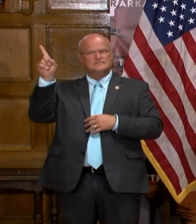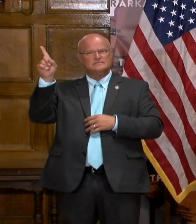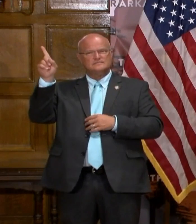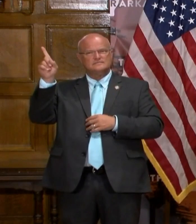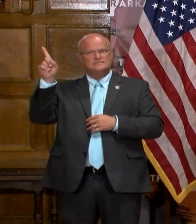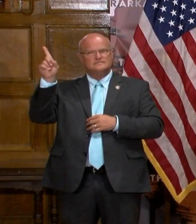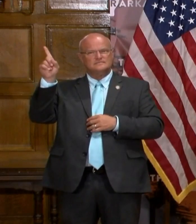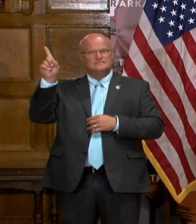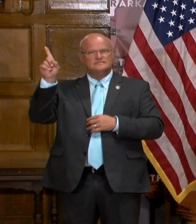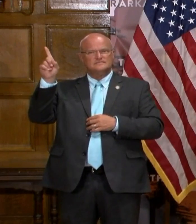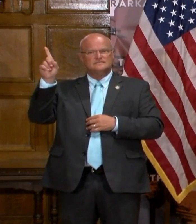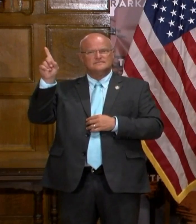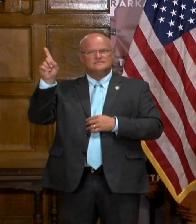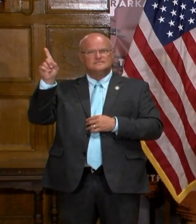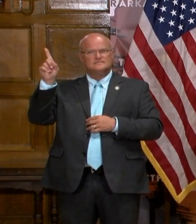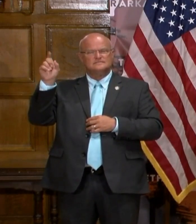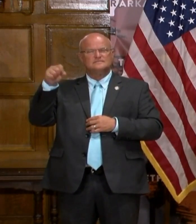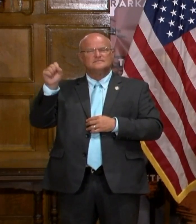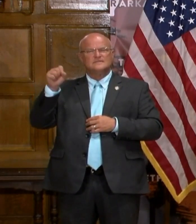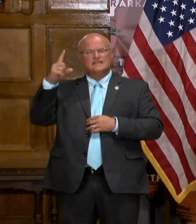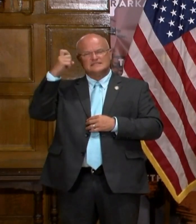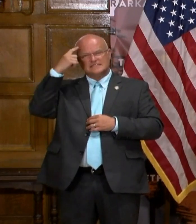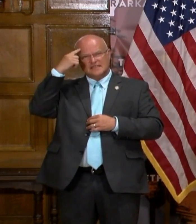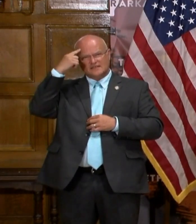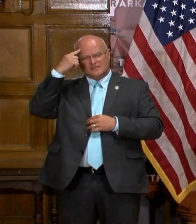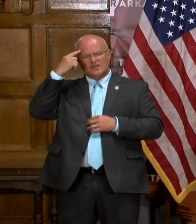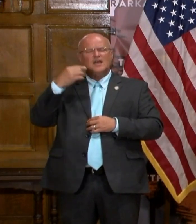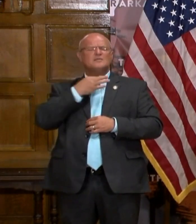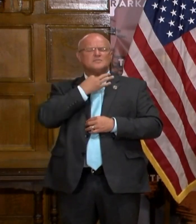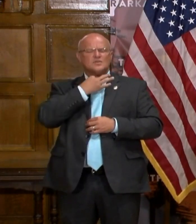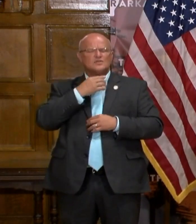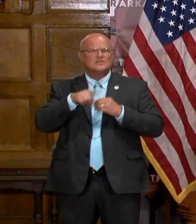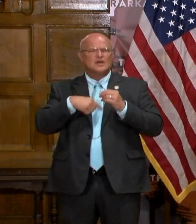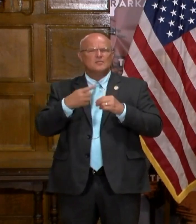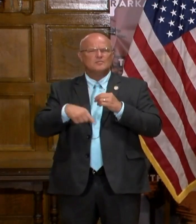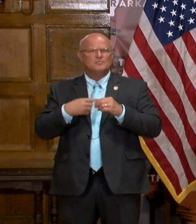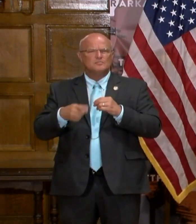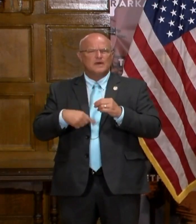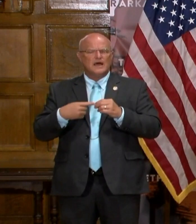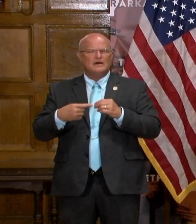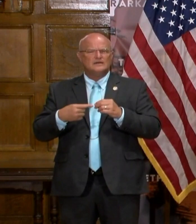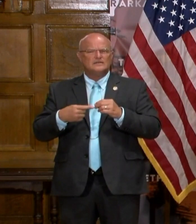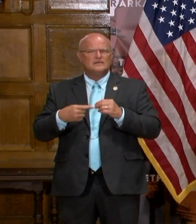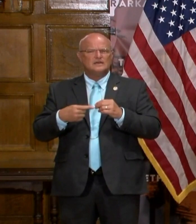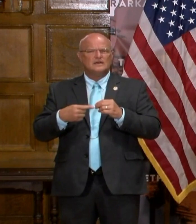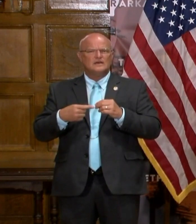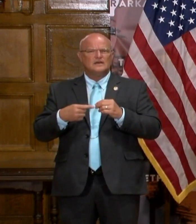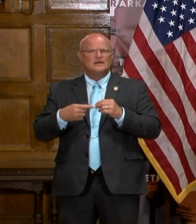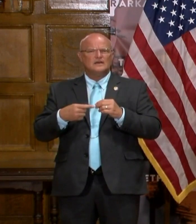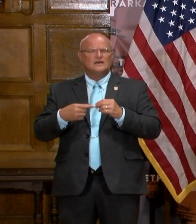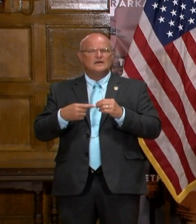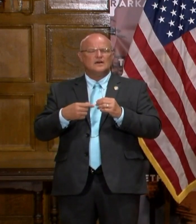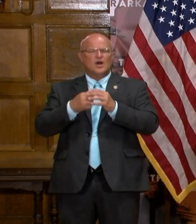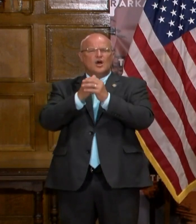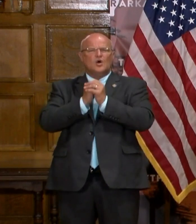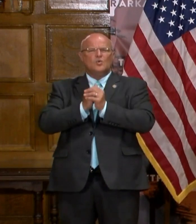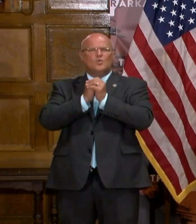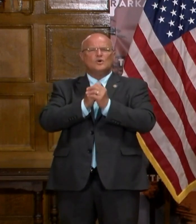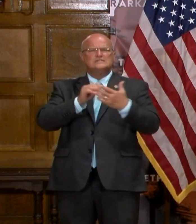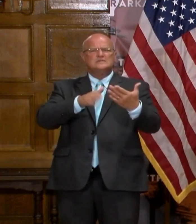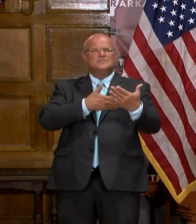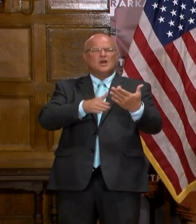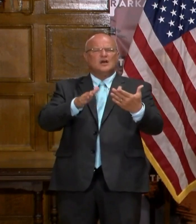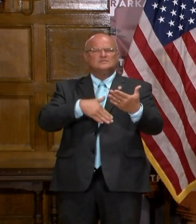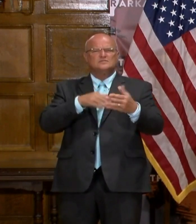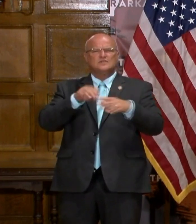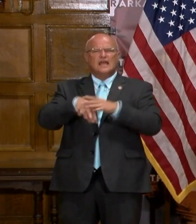remotely. Yes, Governor. Just curious, several worship groups are planning an all-day worship concert tomorrow in Silent